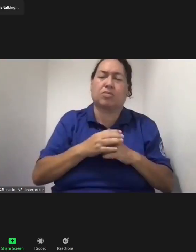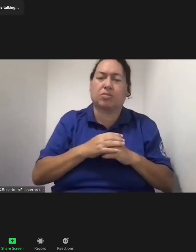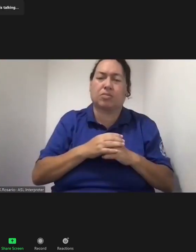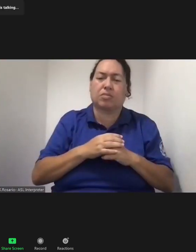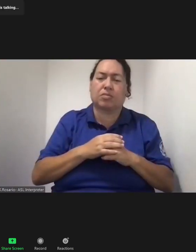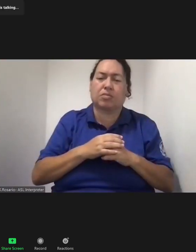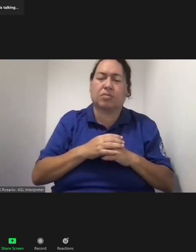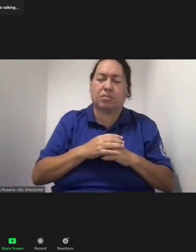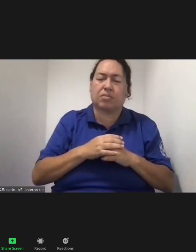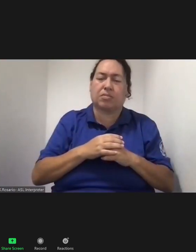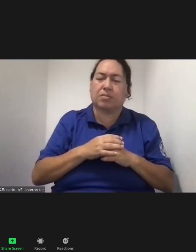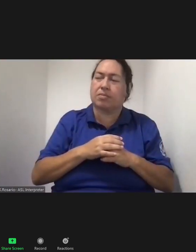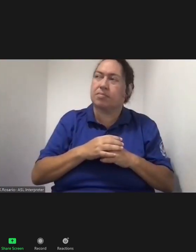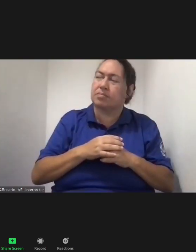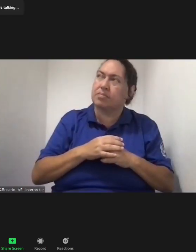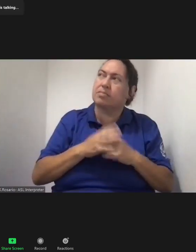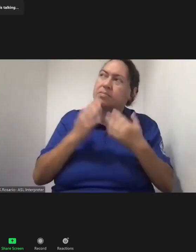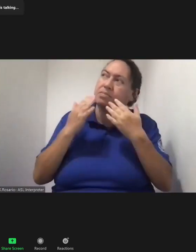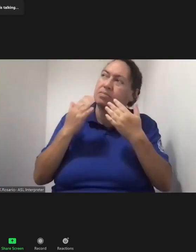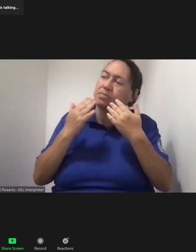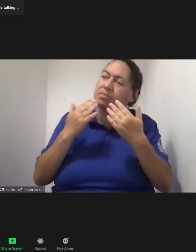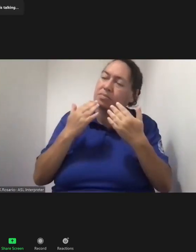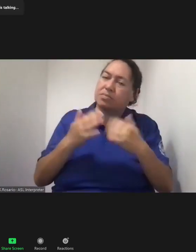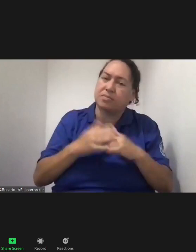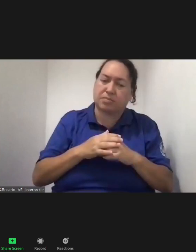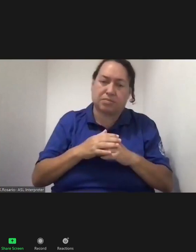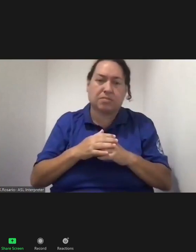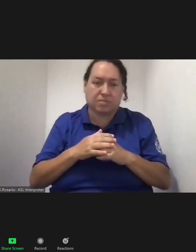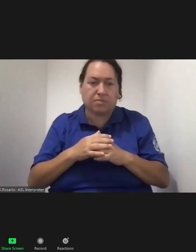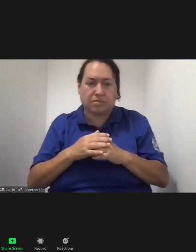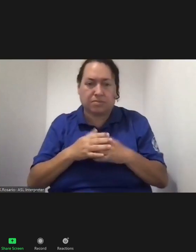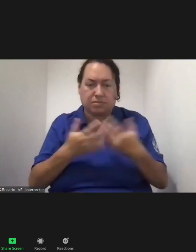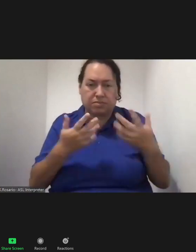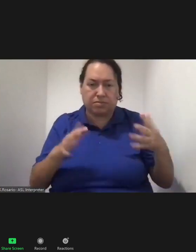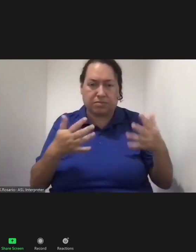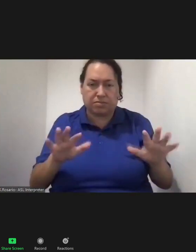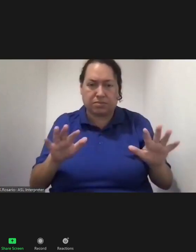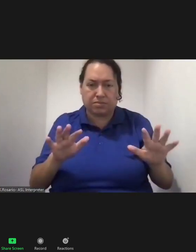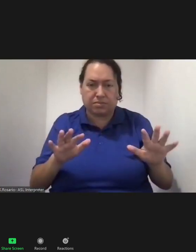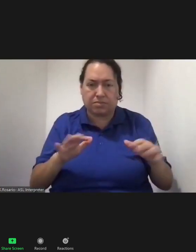Thank you so much. That would be all for me.